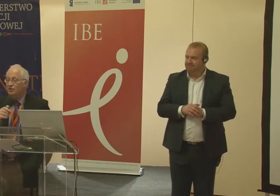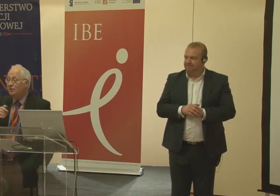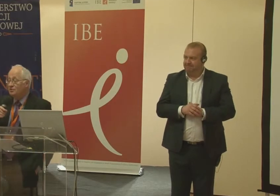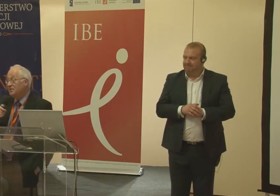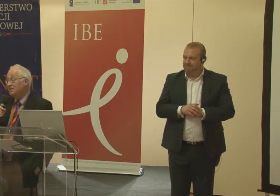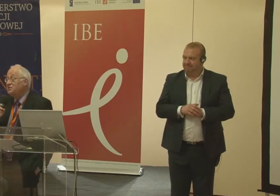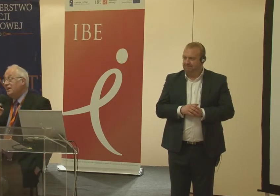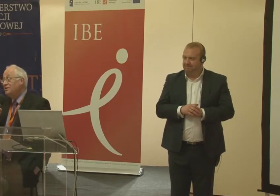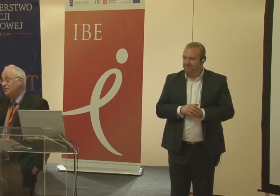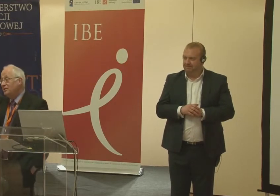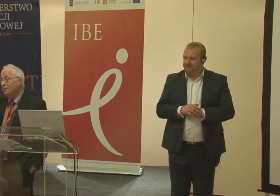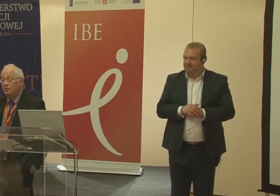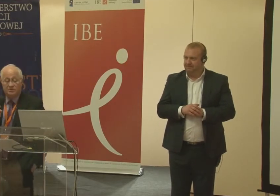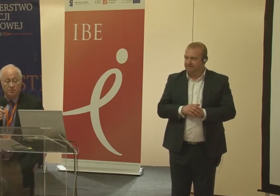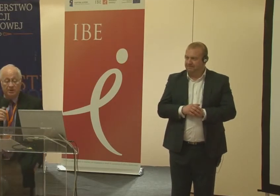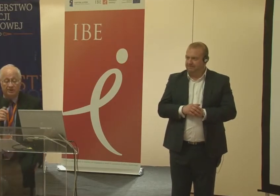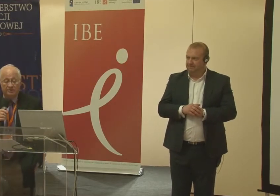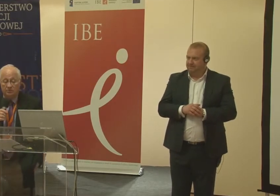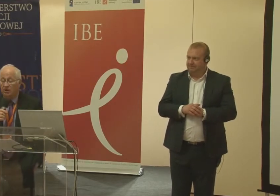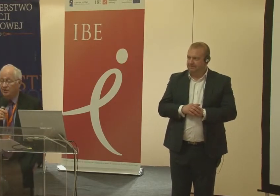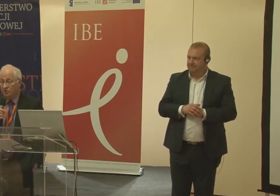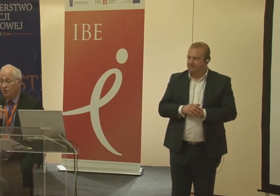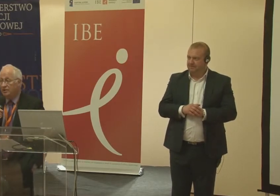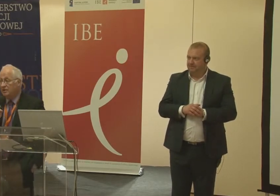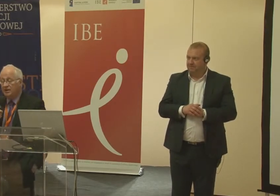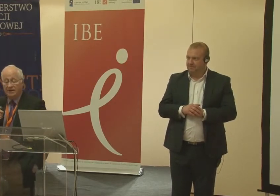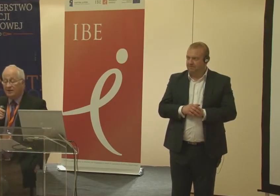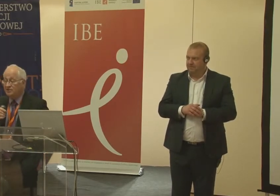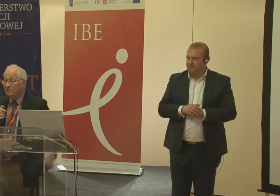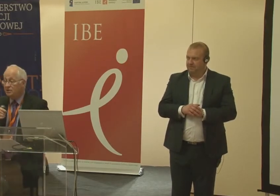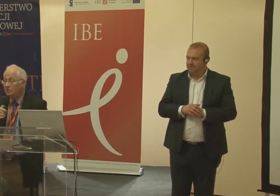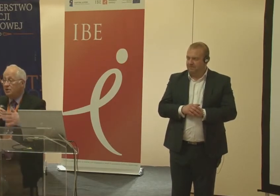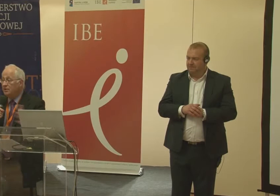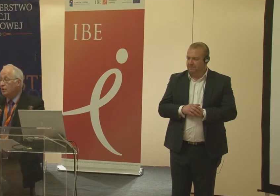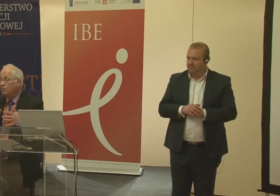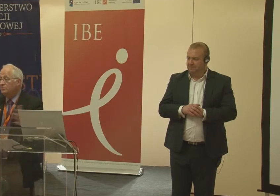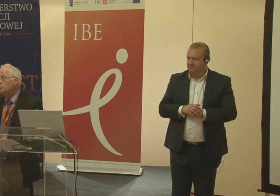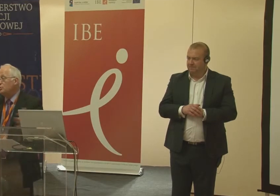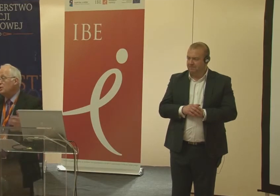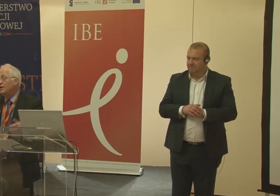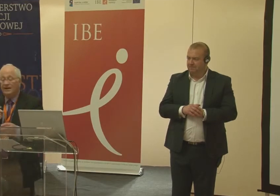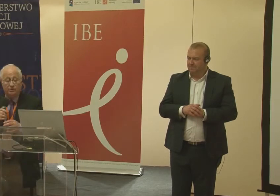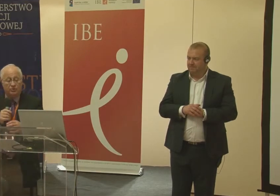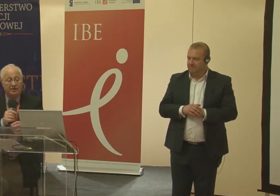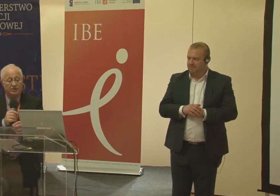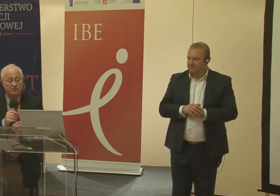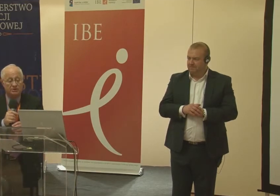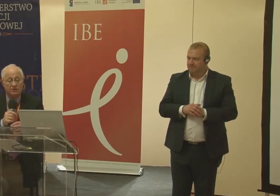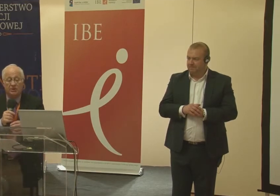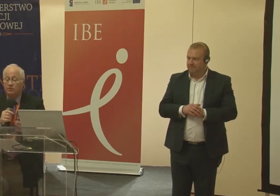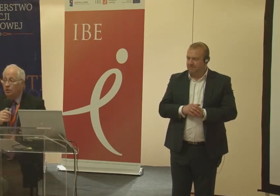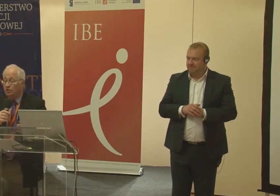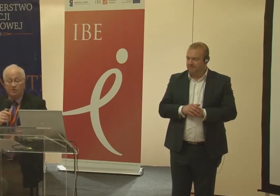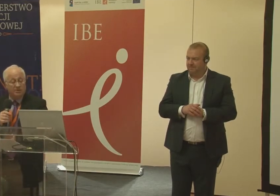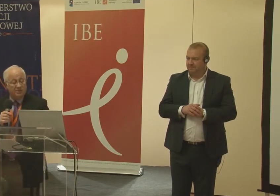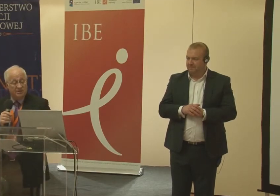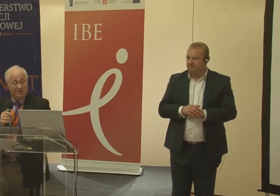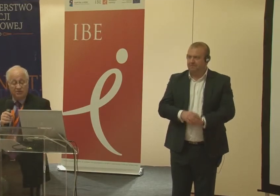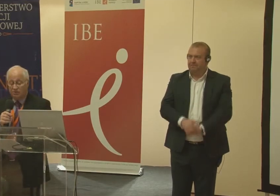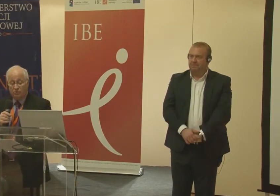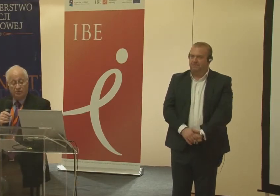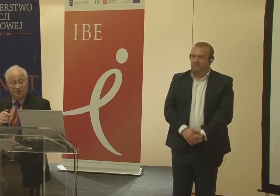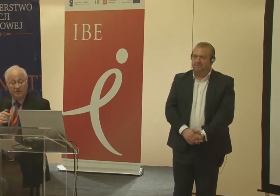6 to 18-year-olds with either children and adolescents, so the whole schooling age range with long-term,